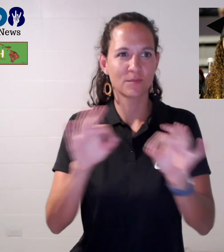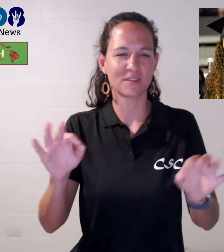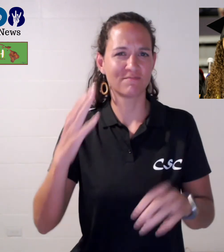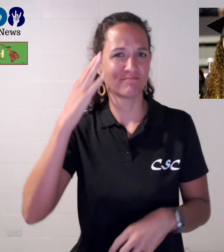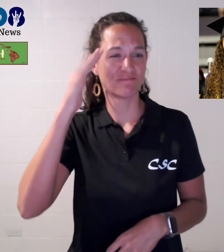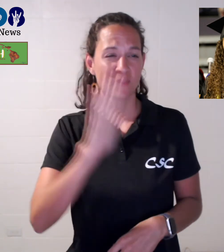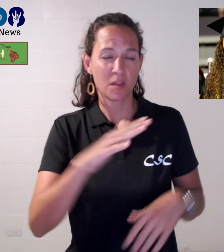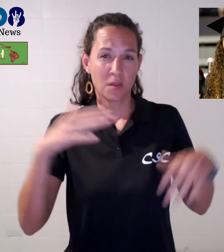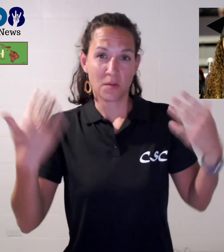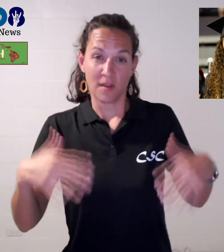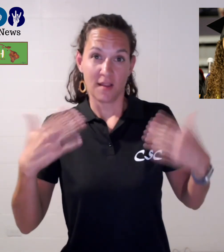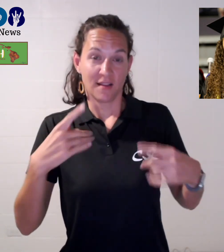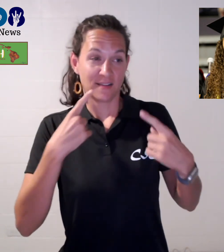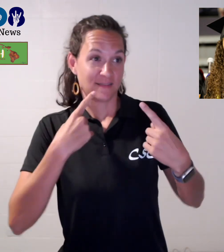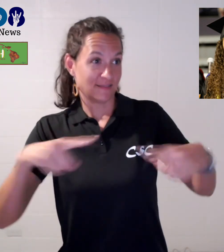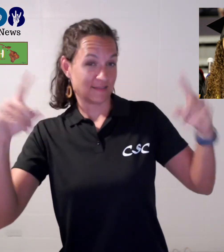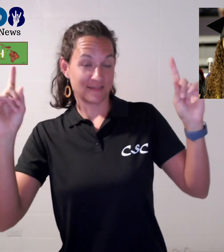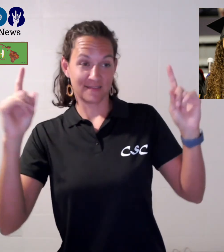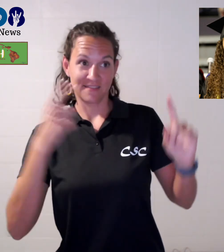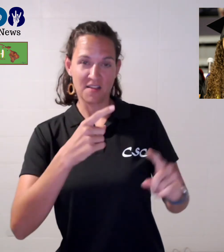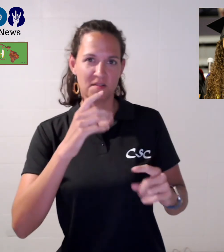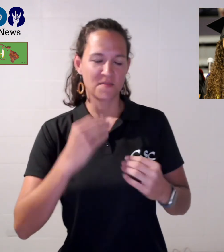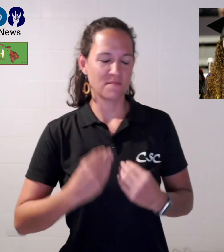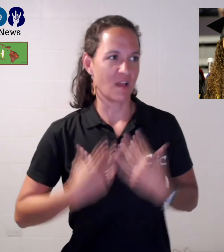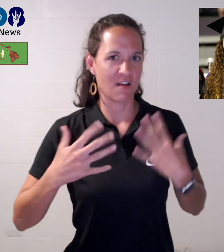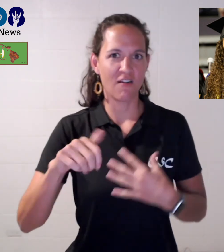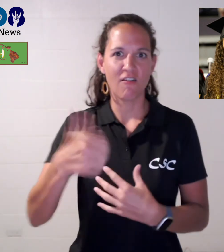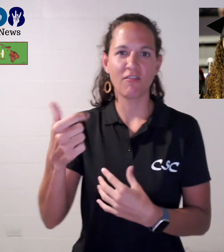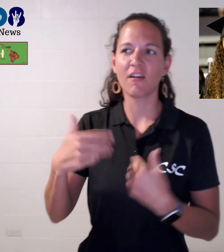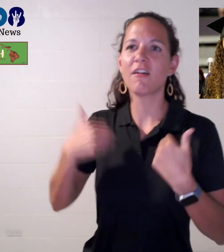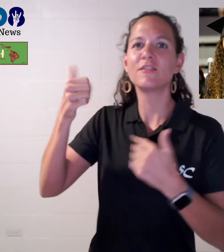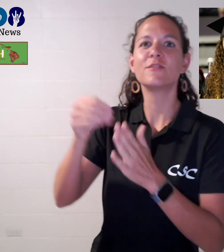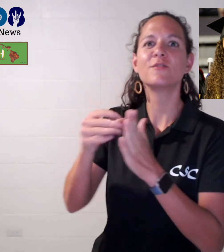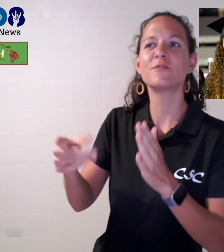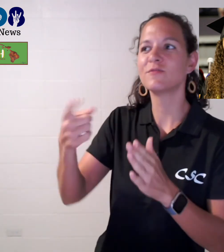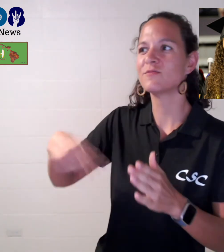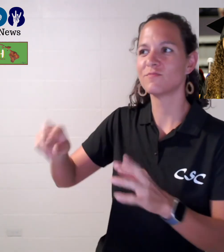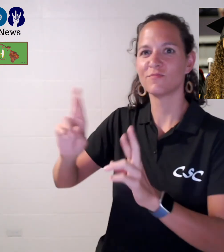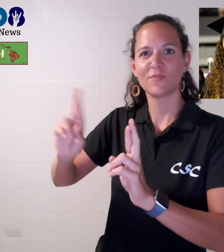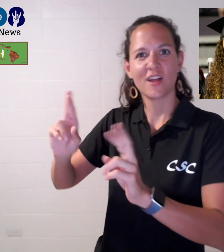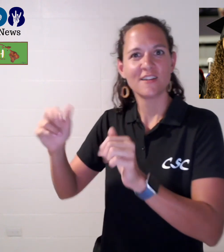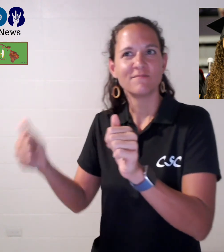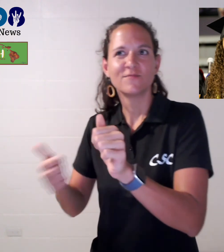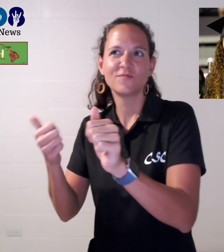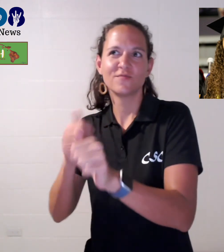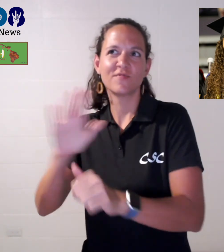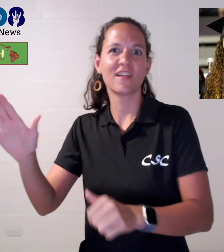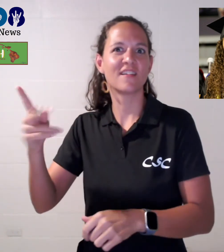passion." What a wonderful achievement getting her doctorate degree. You know,